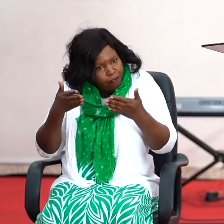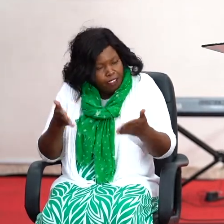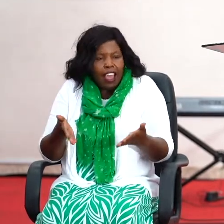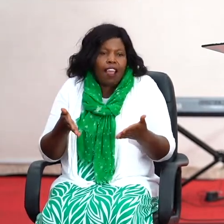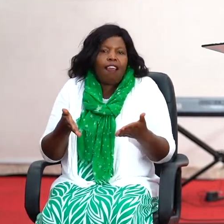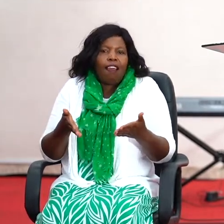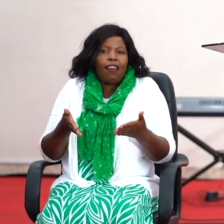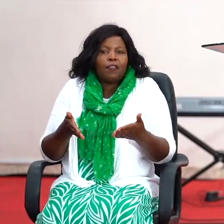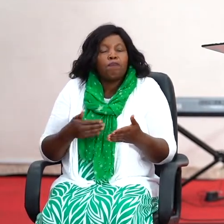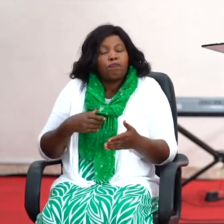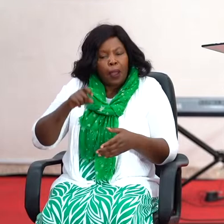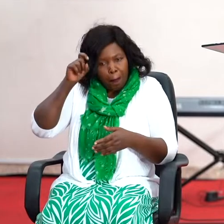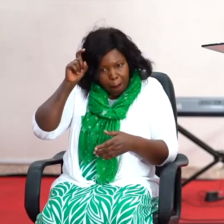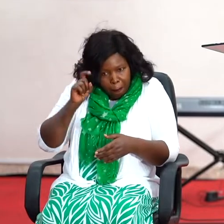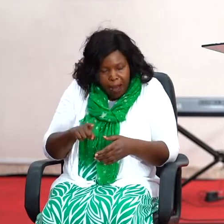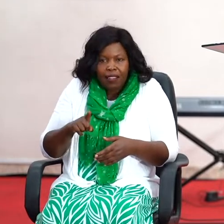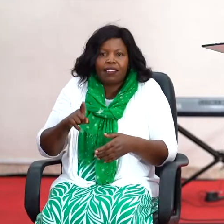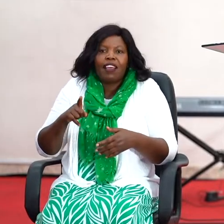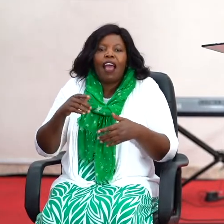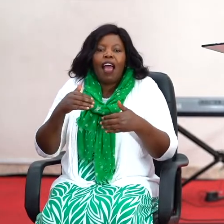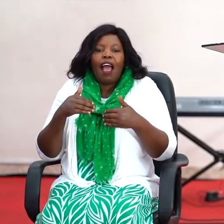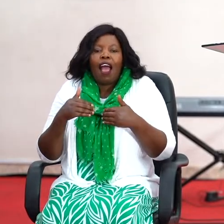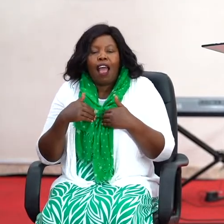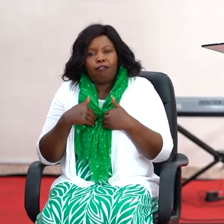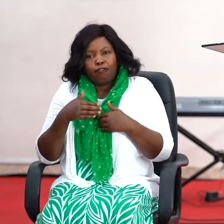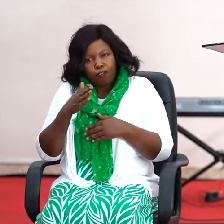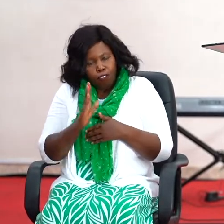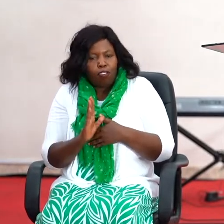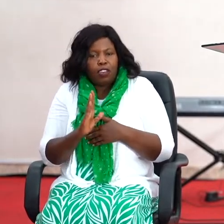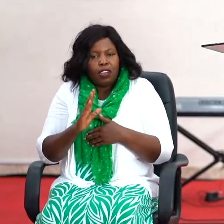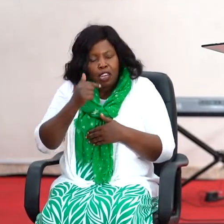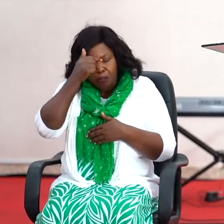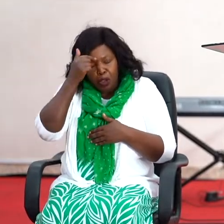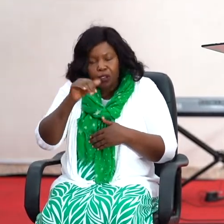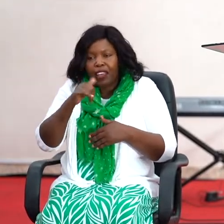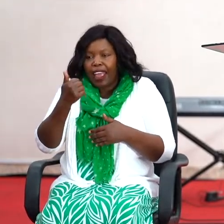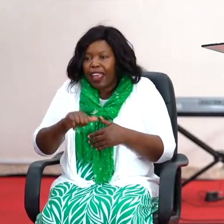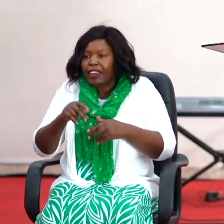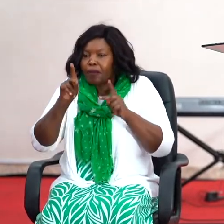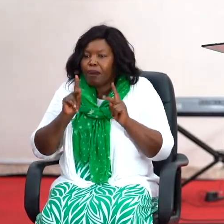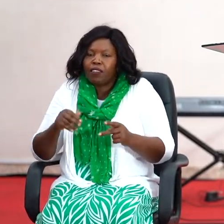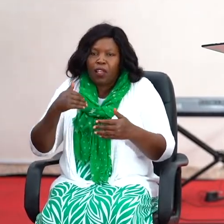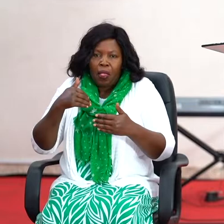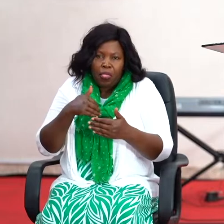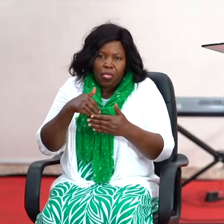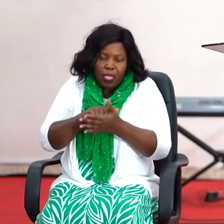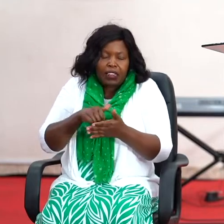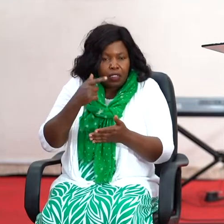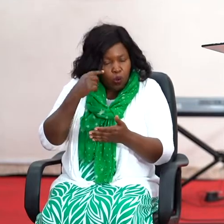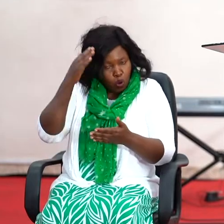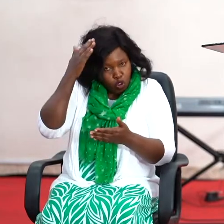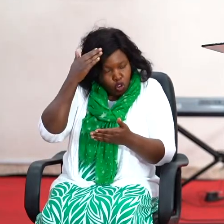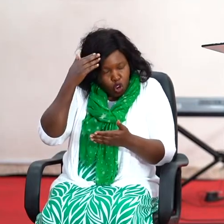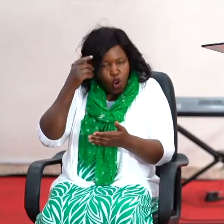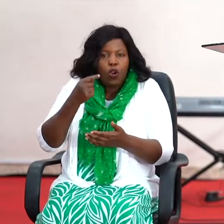invented, it will still have to be God. Because whoever will come up with whatever cure, it will still be